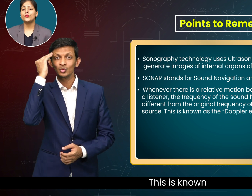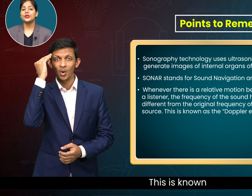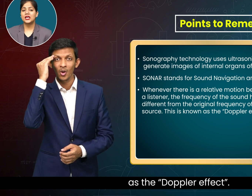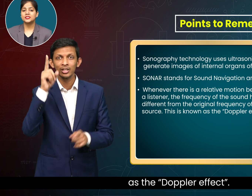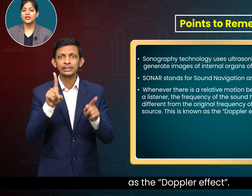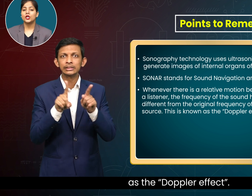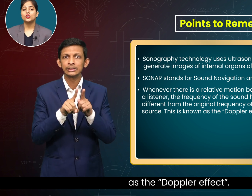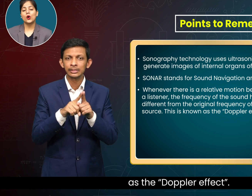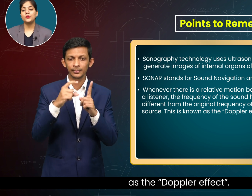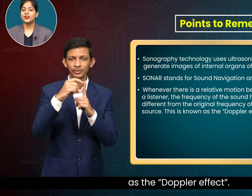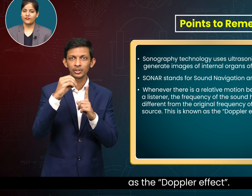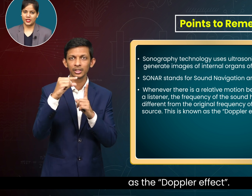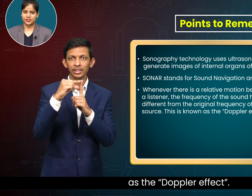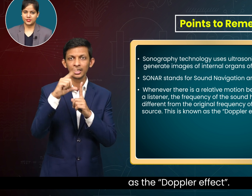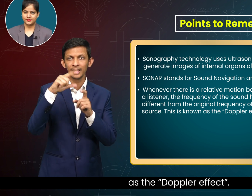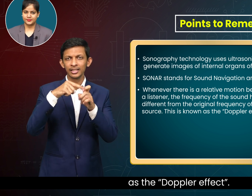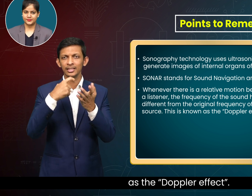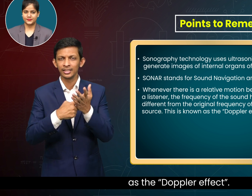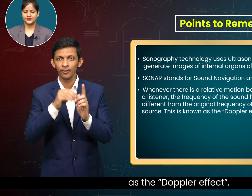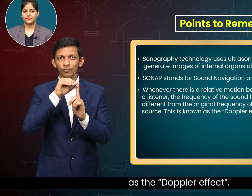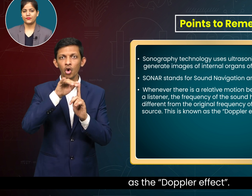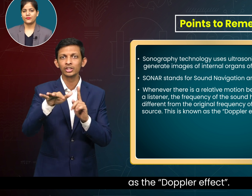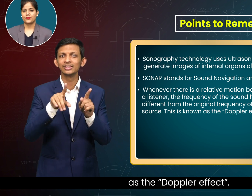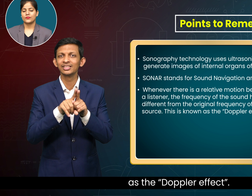This is known as the Doppler effect.